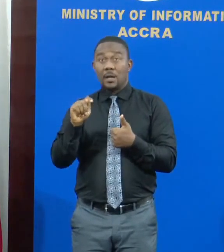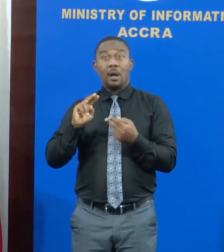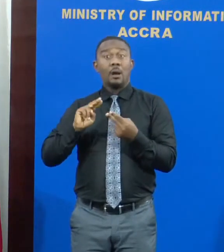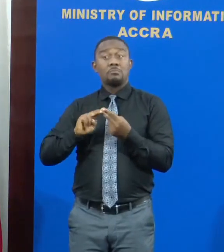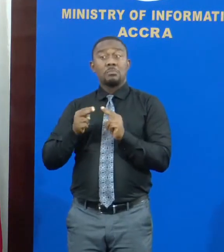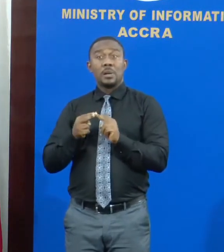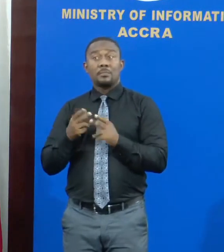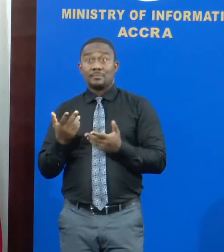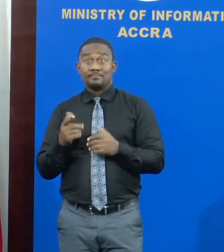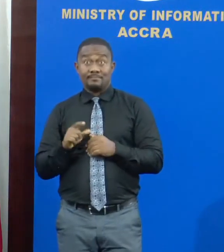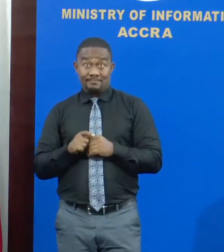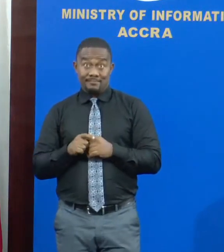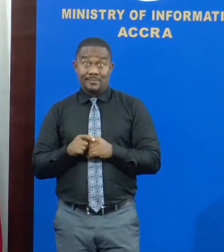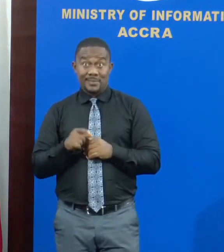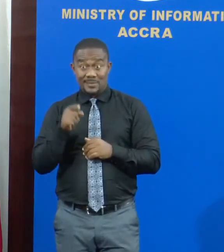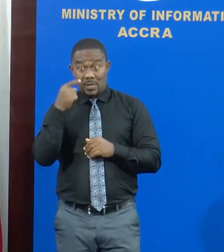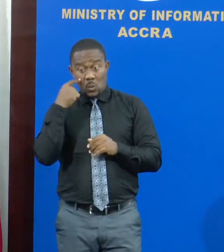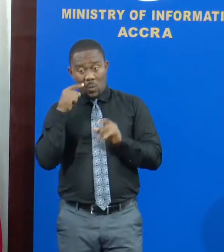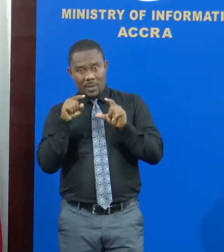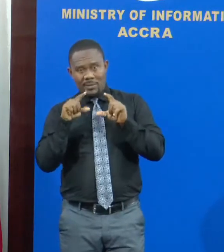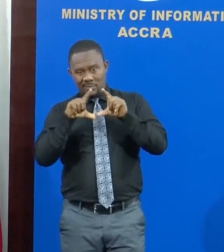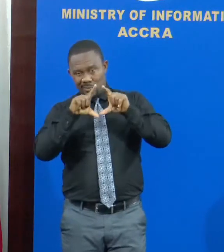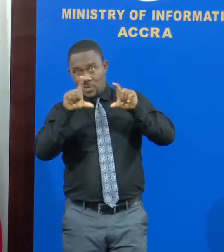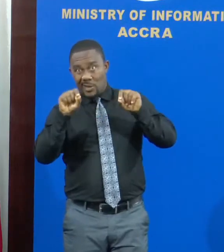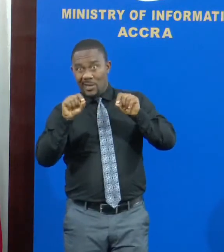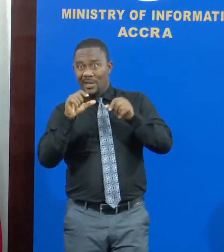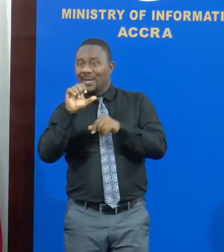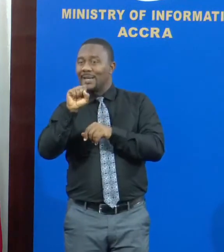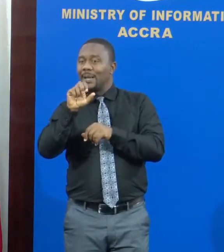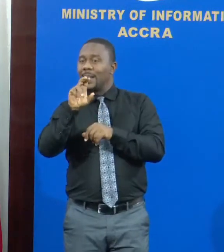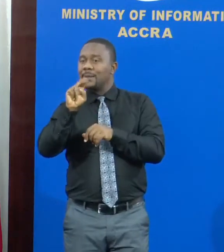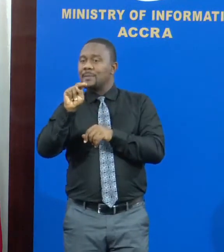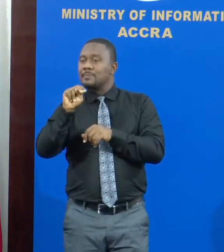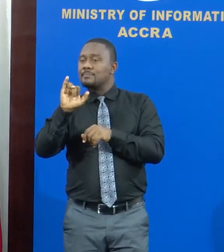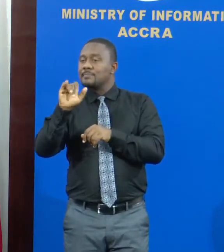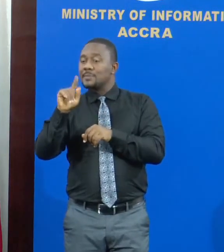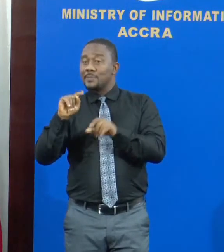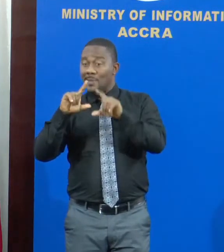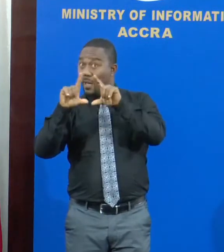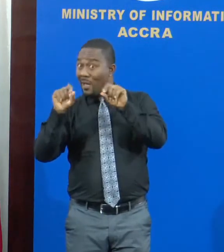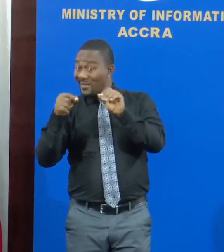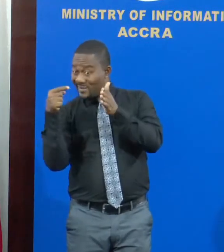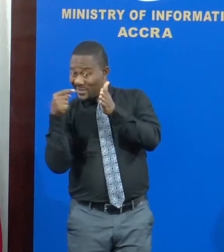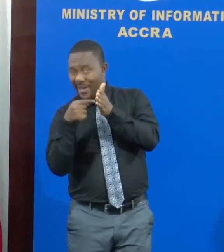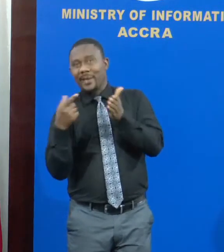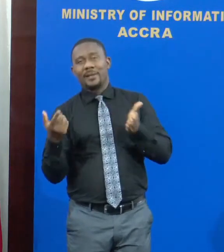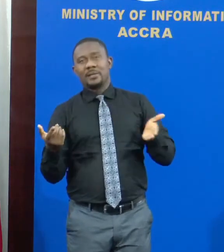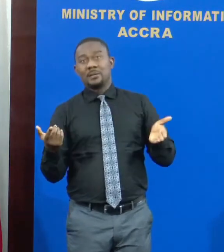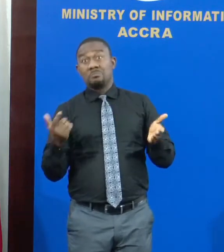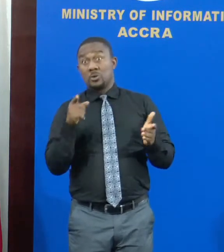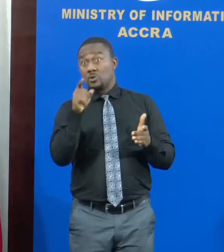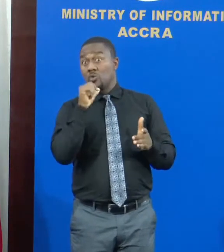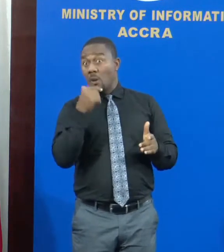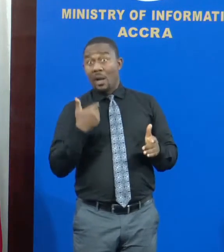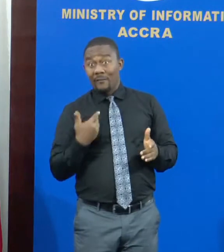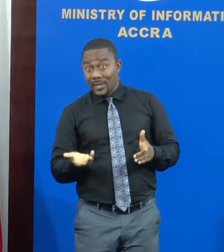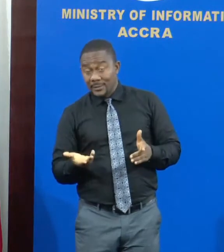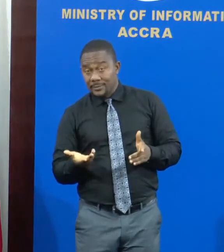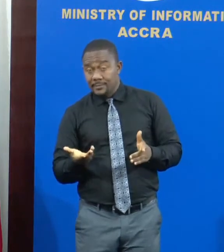SSNIT number can be found on your SSNIT card, or for those that don't have SSNIT cards, all you